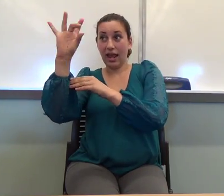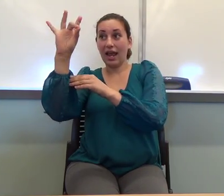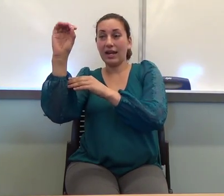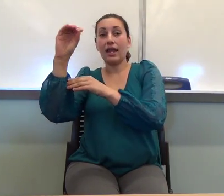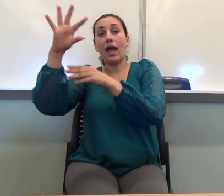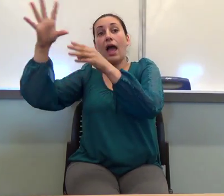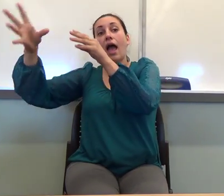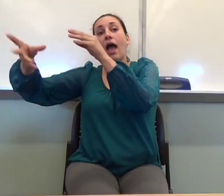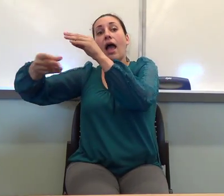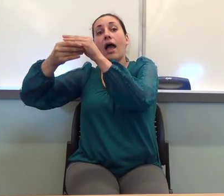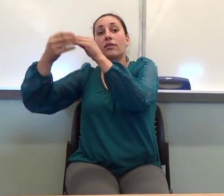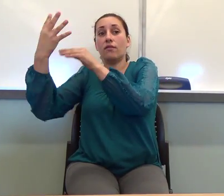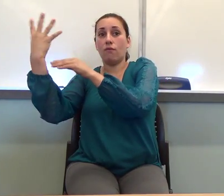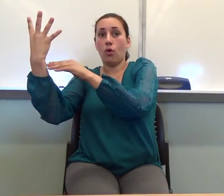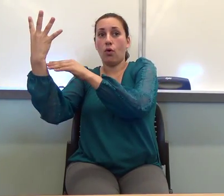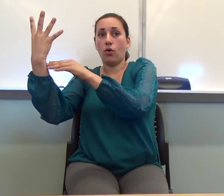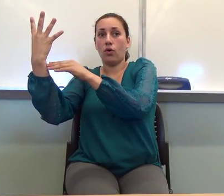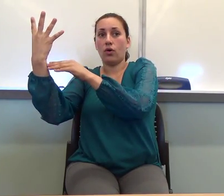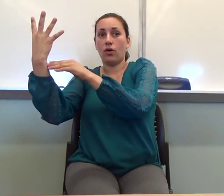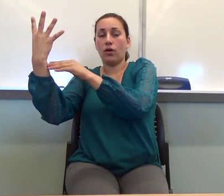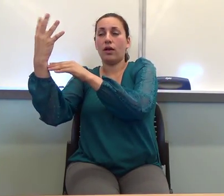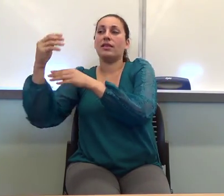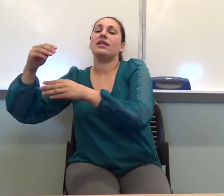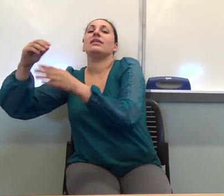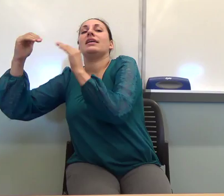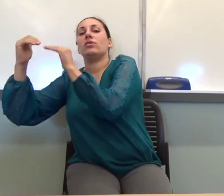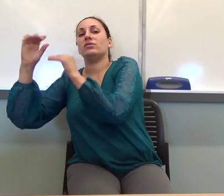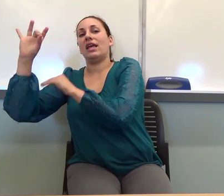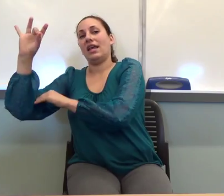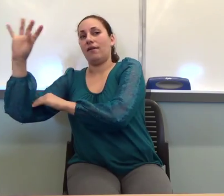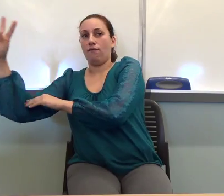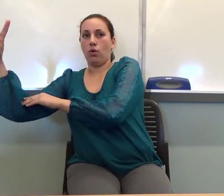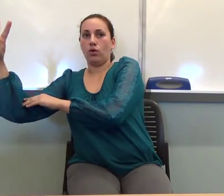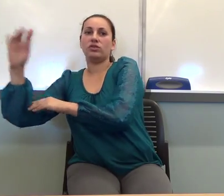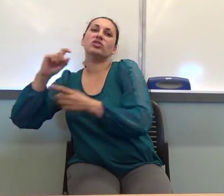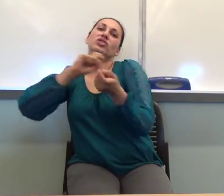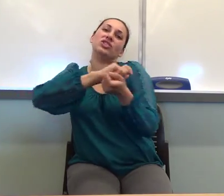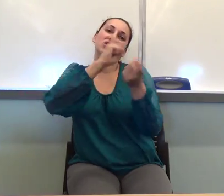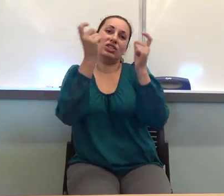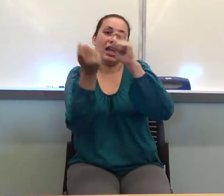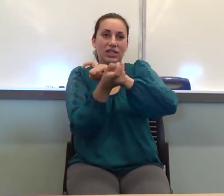you an 84/5. So we're converting it to an improper.